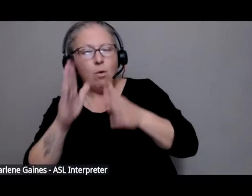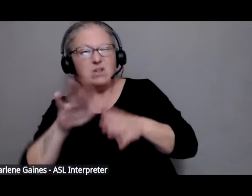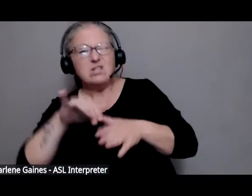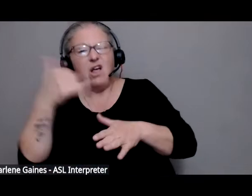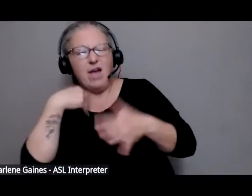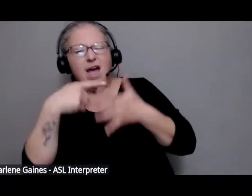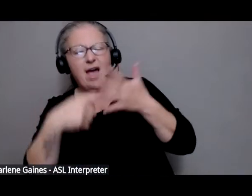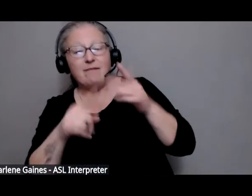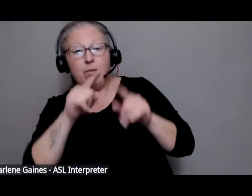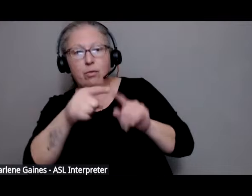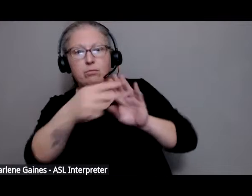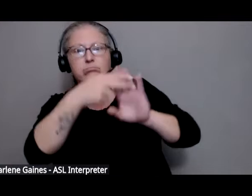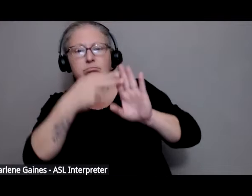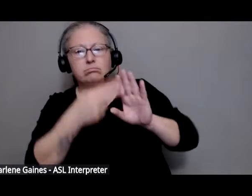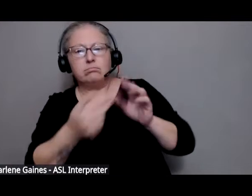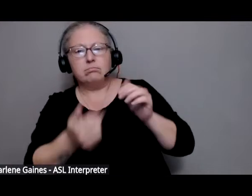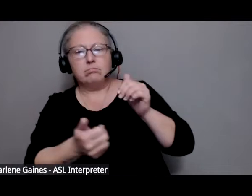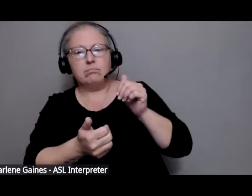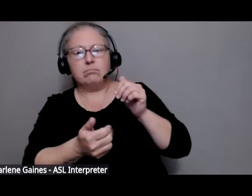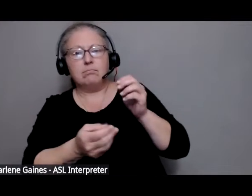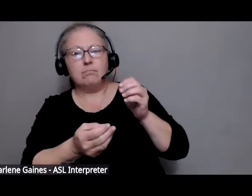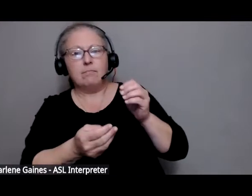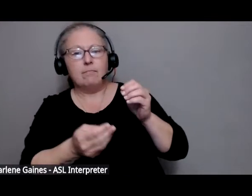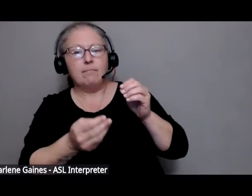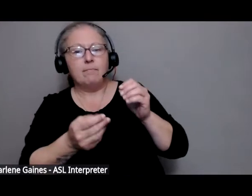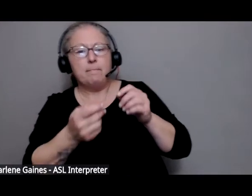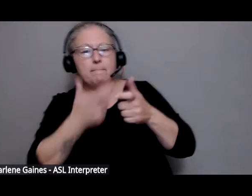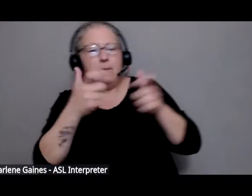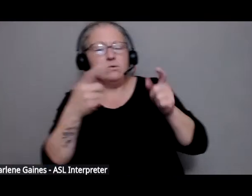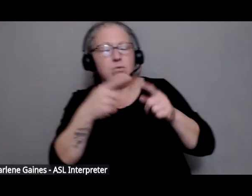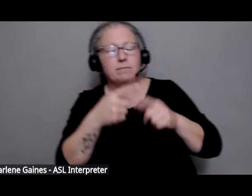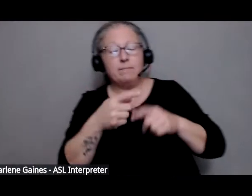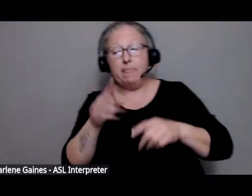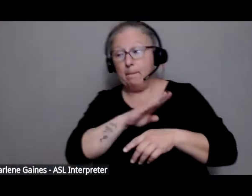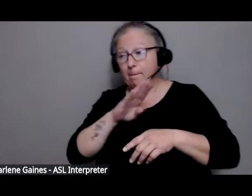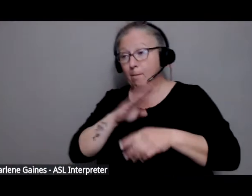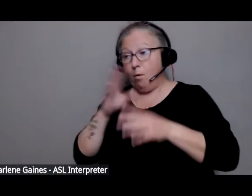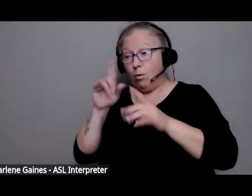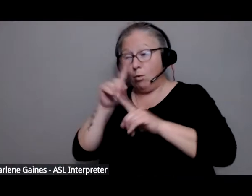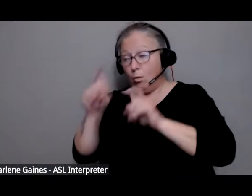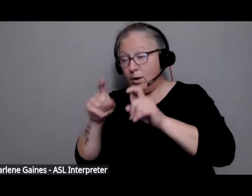highlights. Okay. Does the board have any questions or comments?